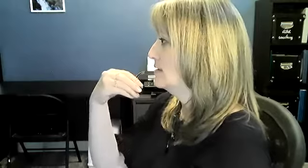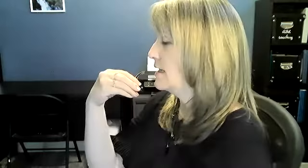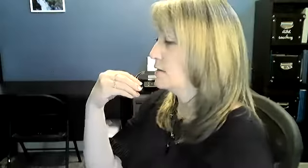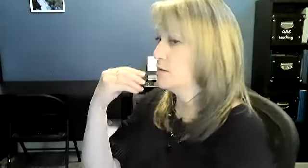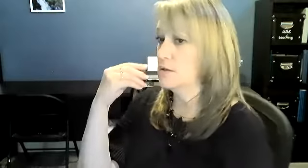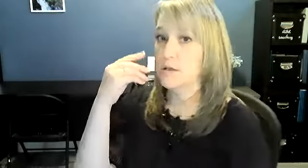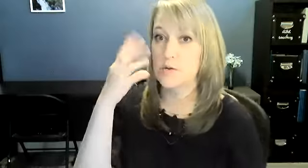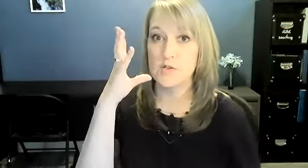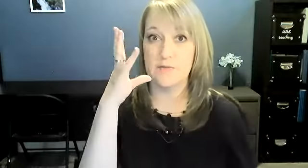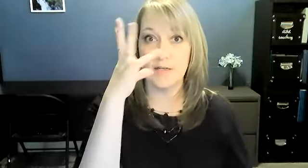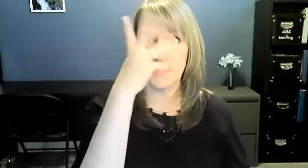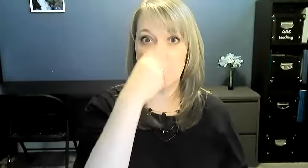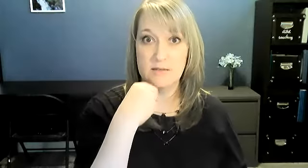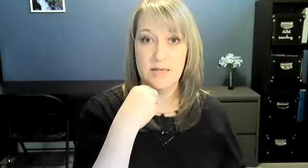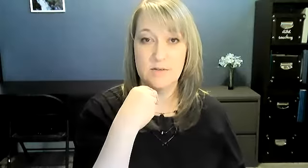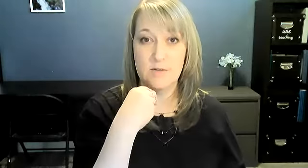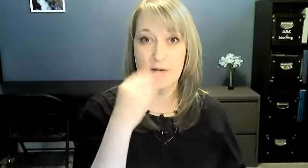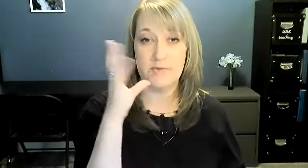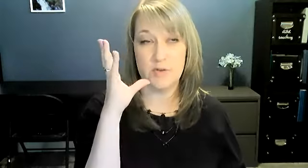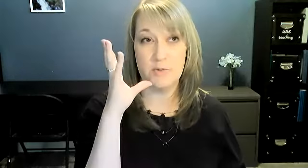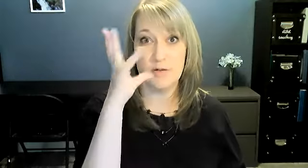and close your fingers as you come after you come around.